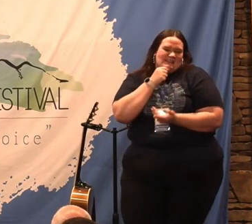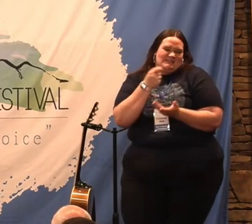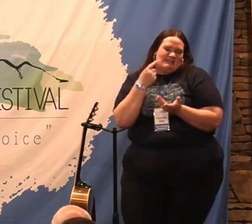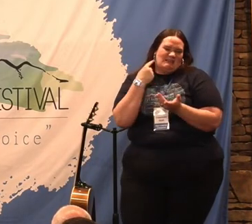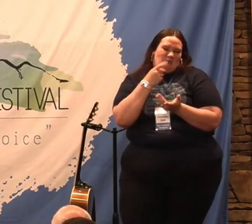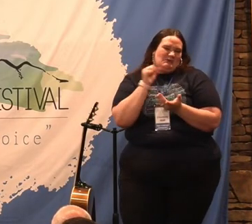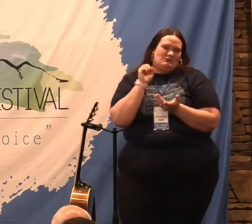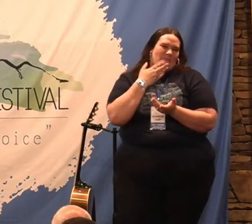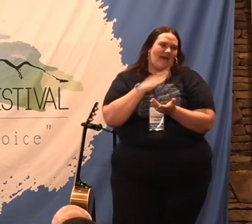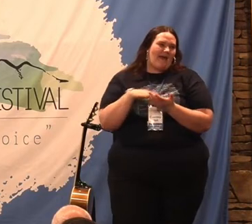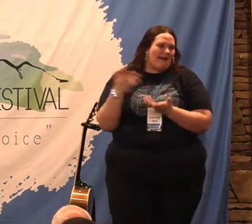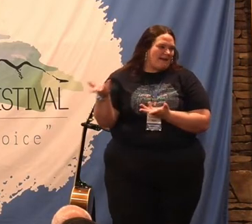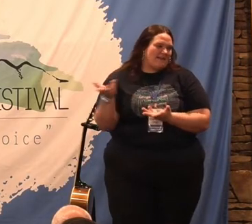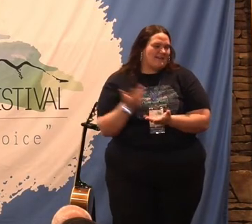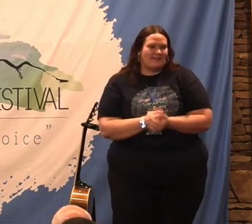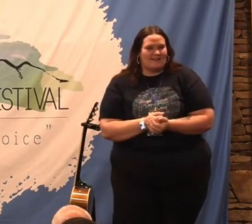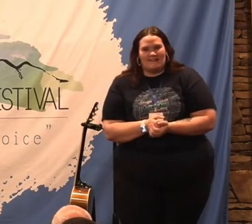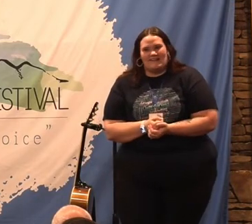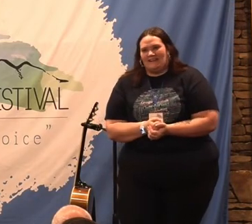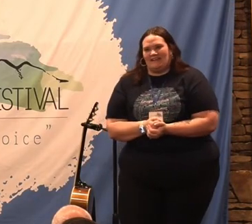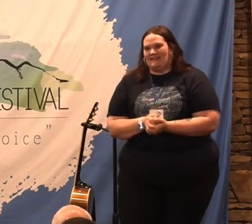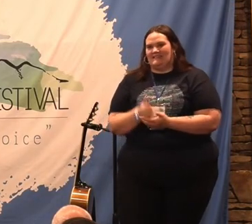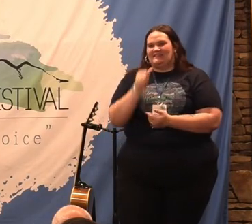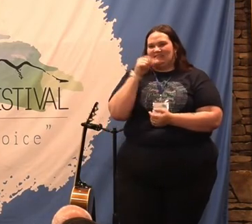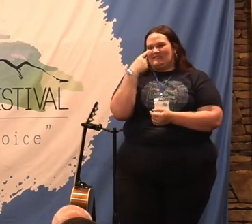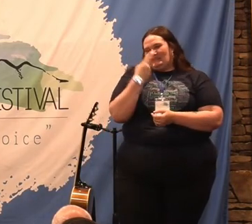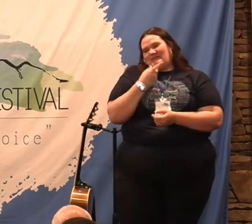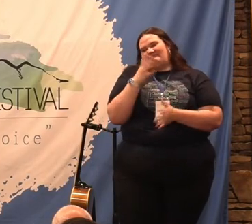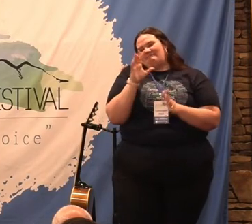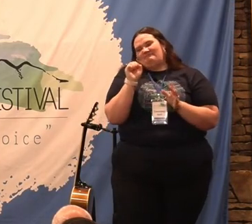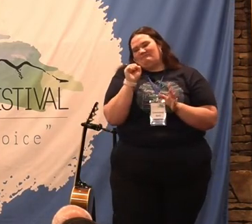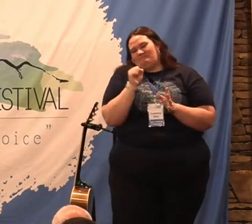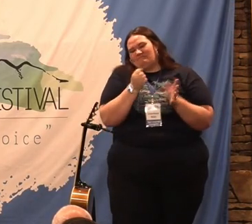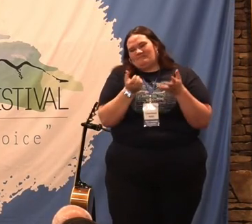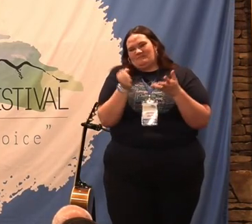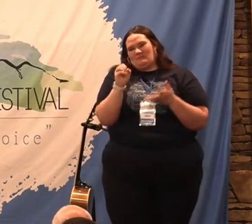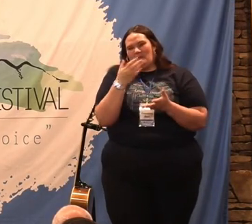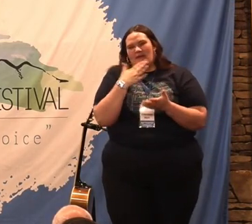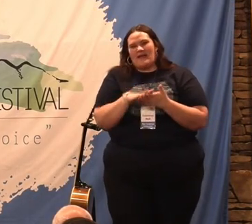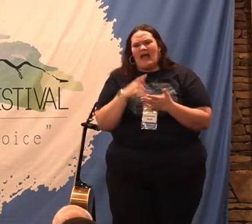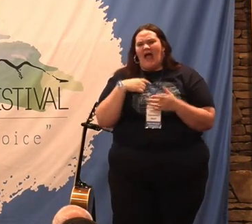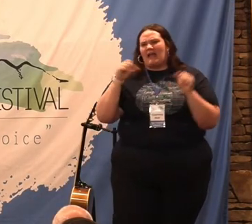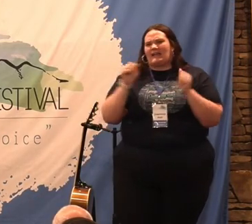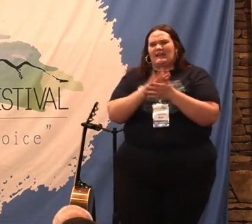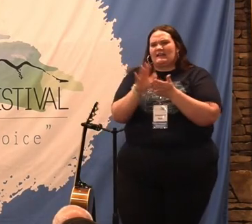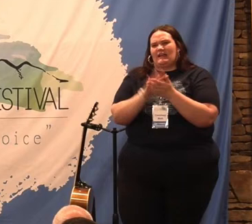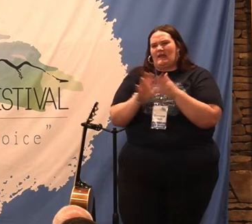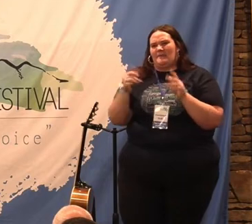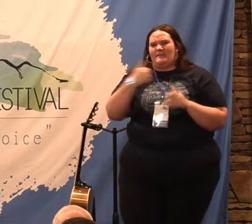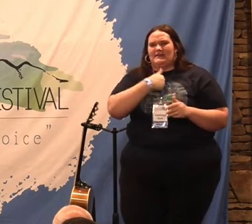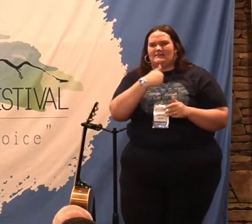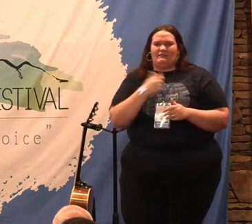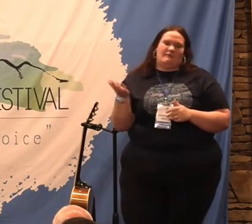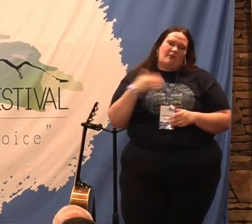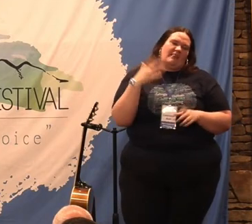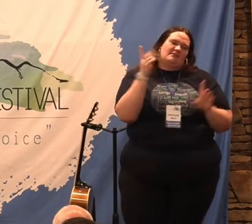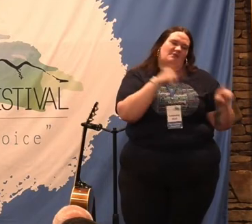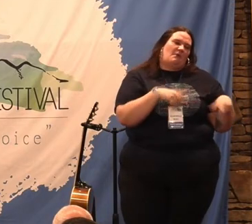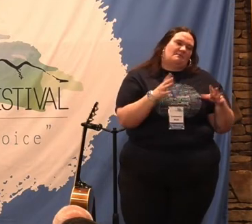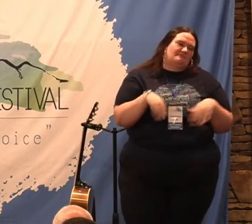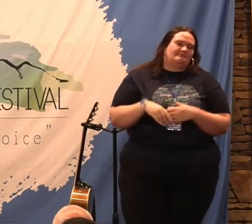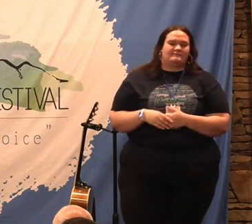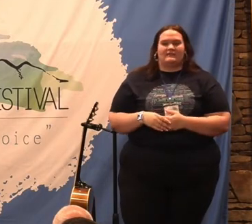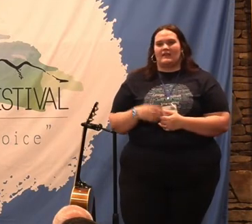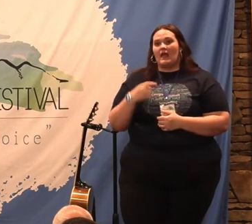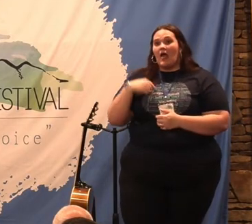bad. And it didn't look that bad. I said, I can always clean it up myself, no problem. Come on, let's go. And I